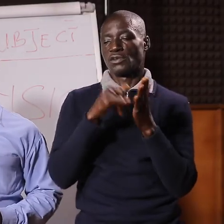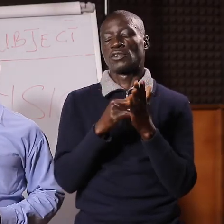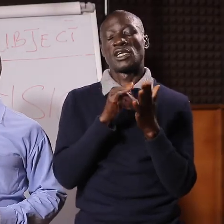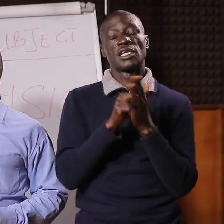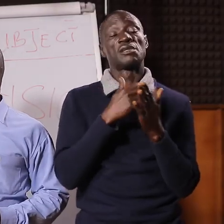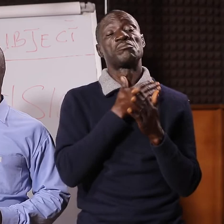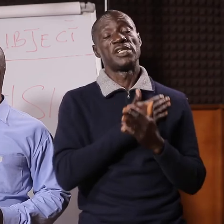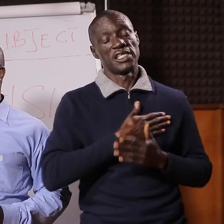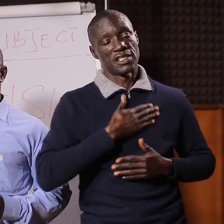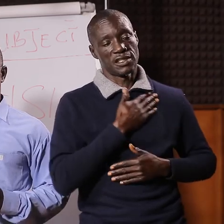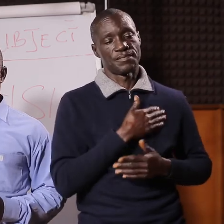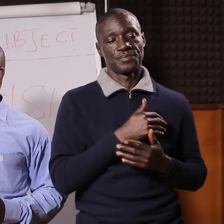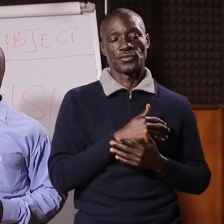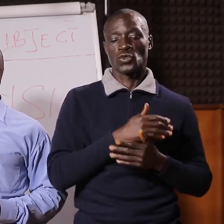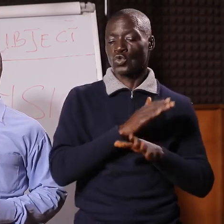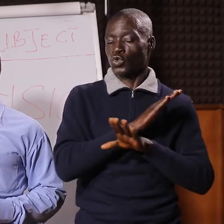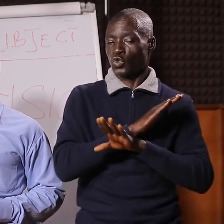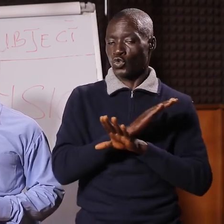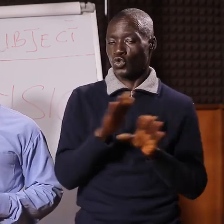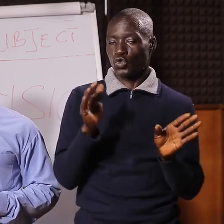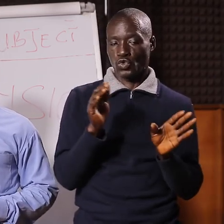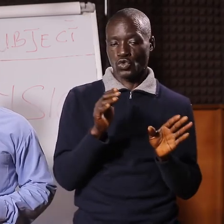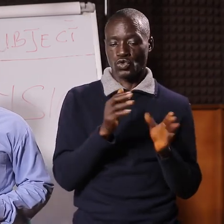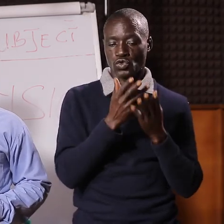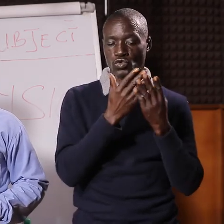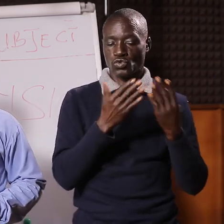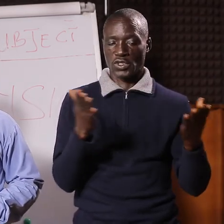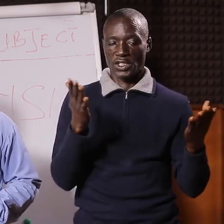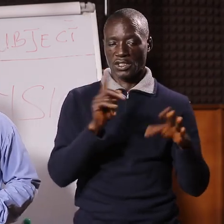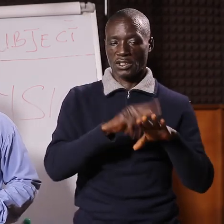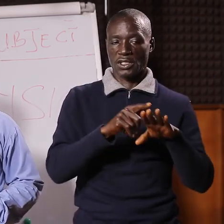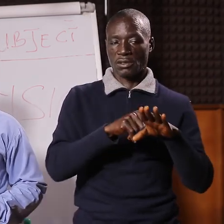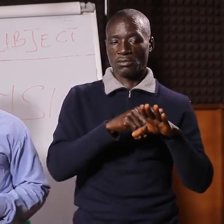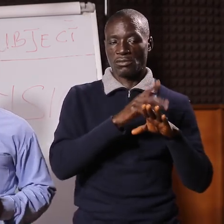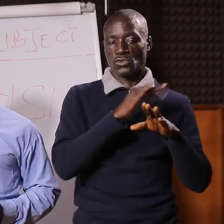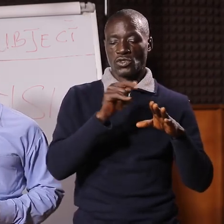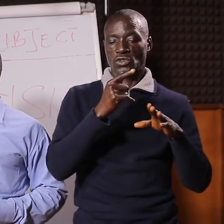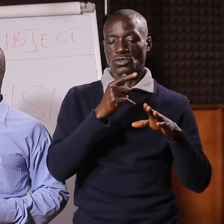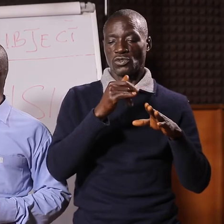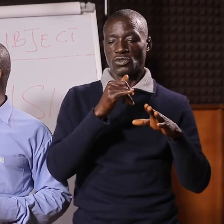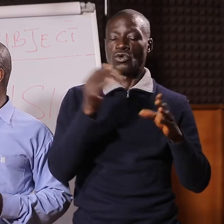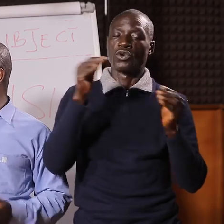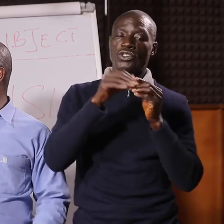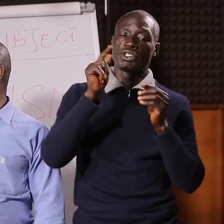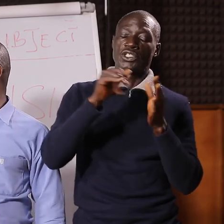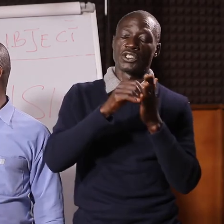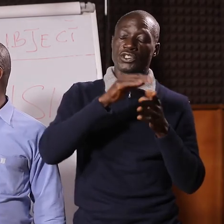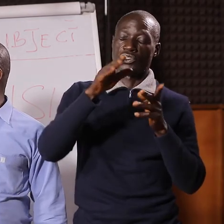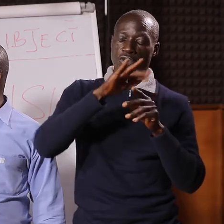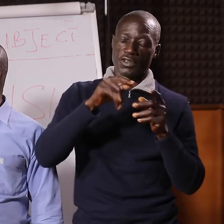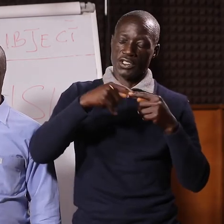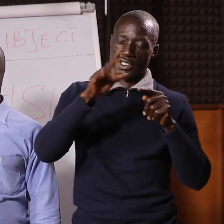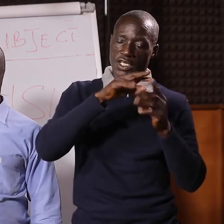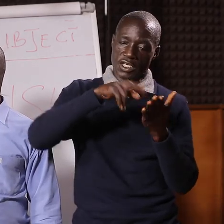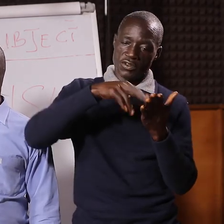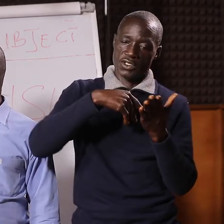please don't assume that all is over until it is all over.